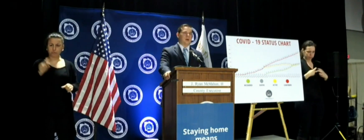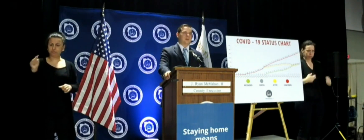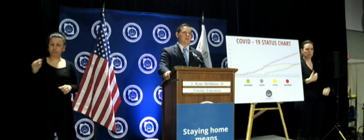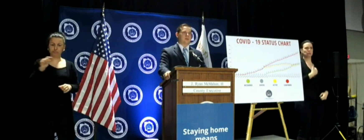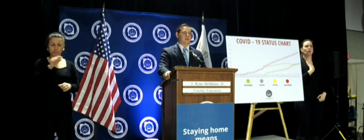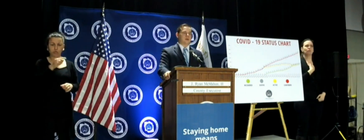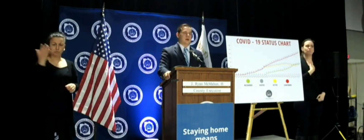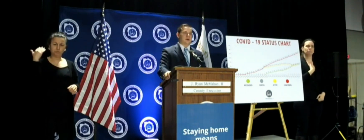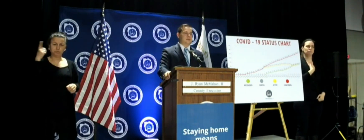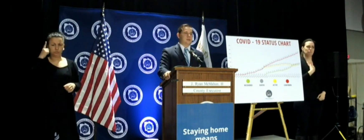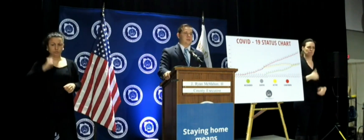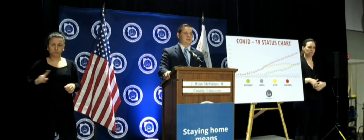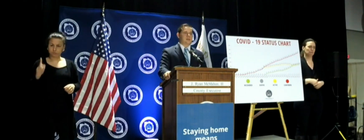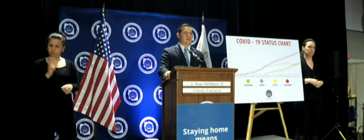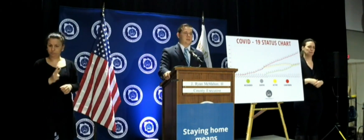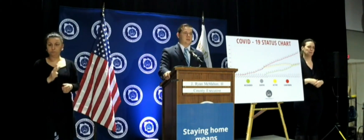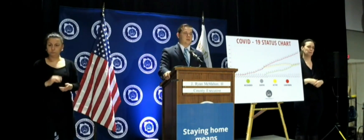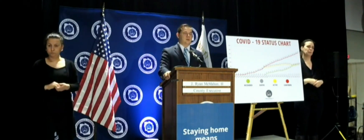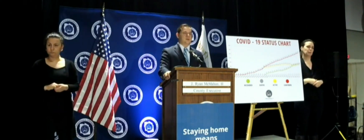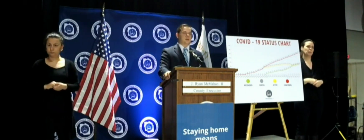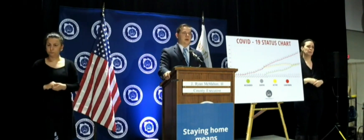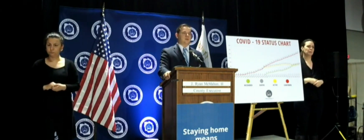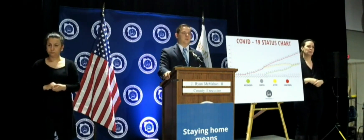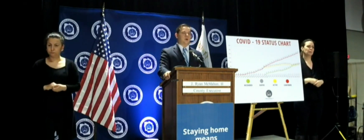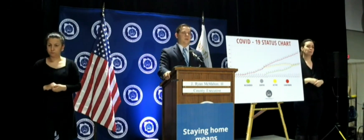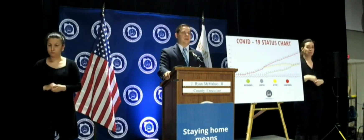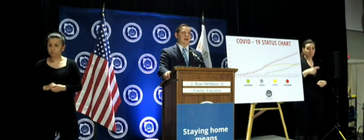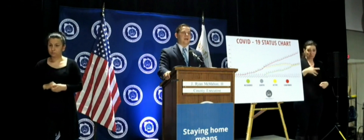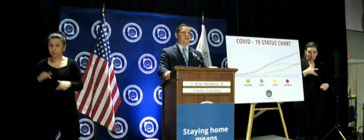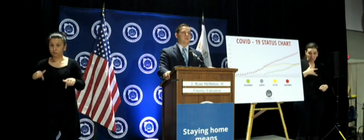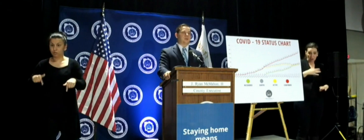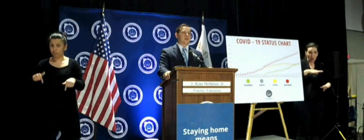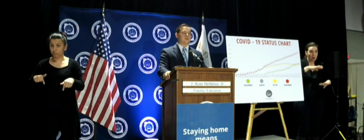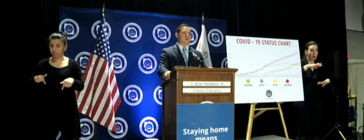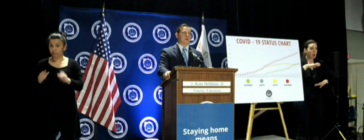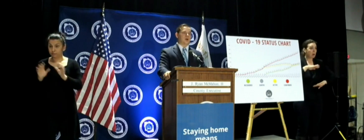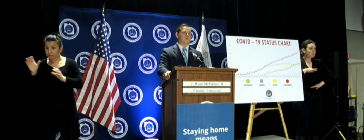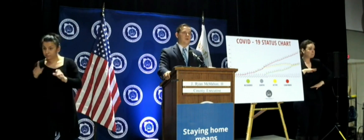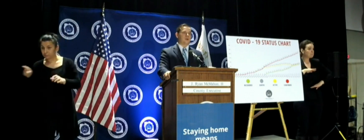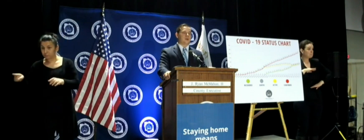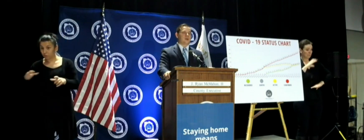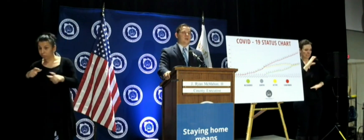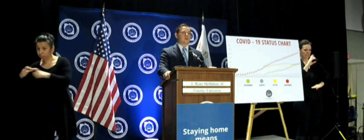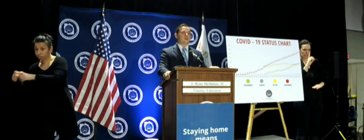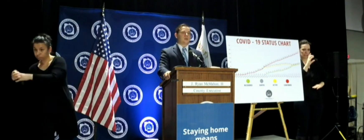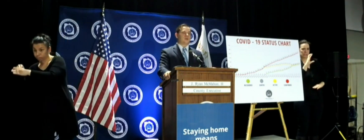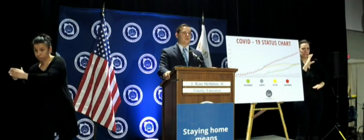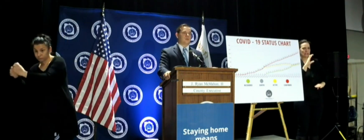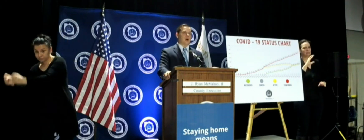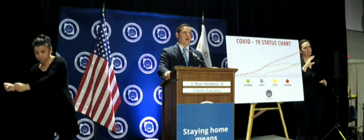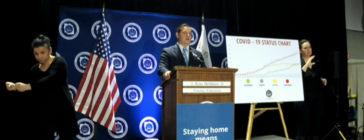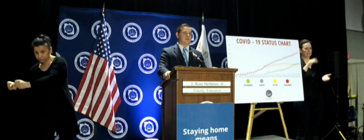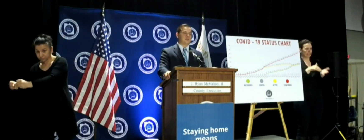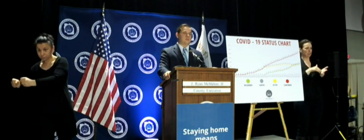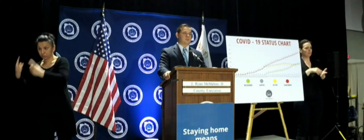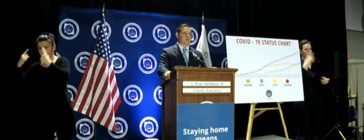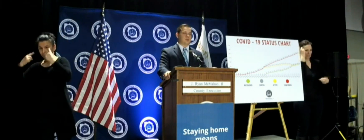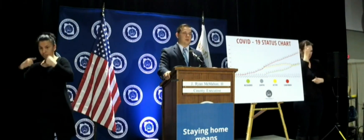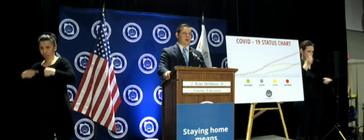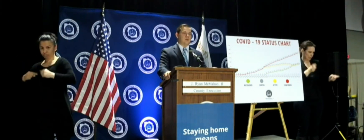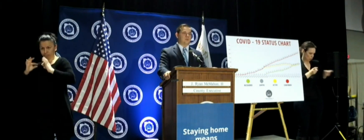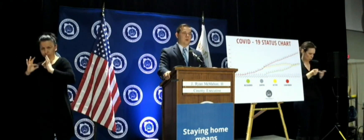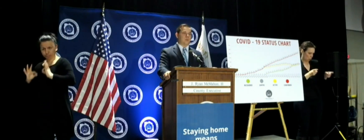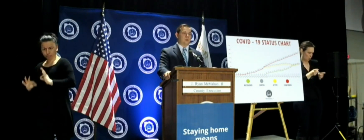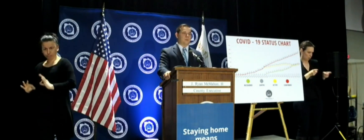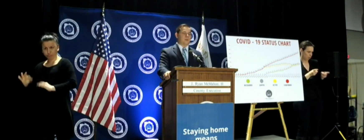you've met the CDC and New York State Health Department guidance related to a recovery, you'll hear from our team